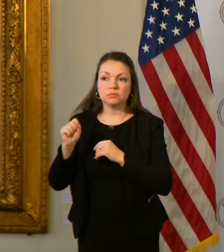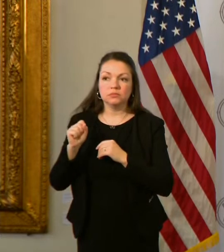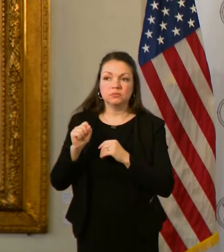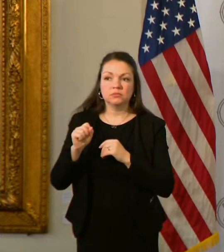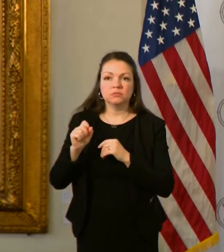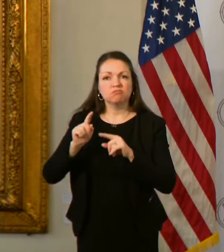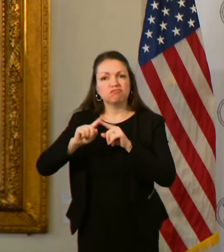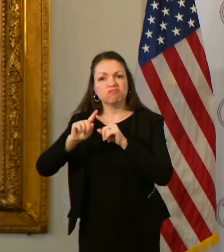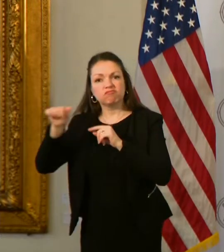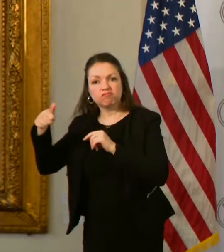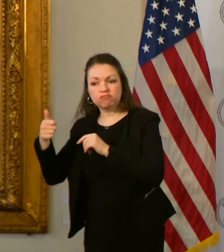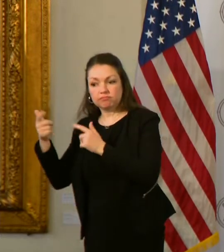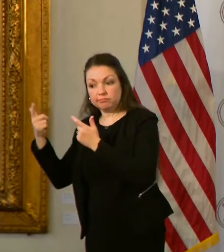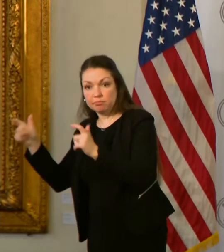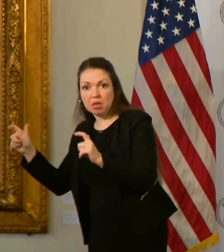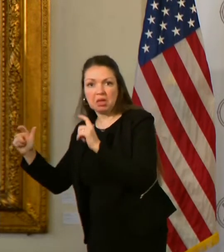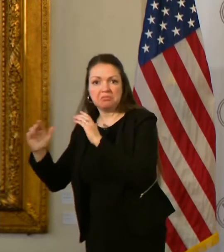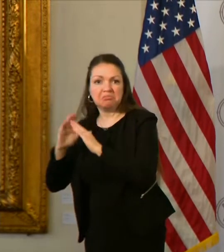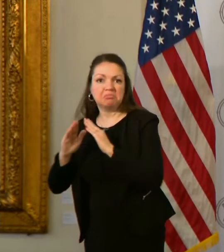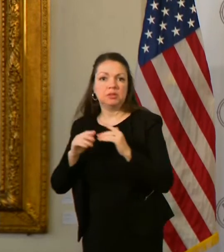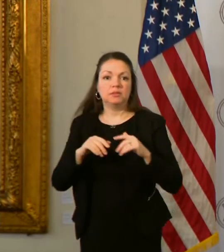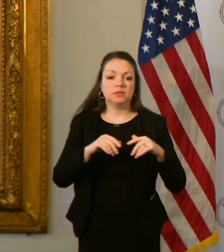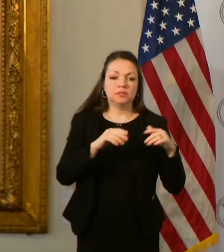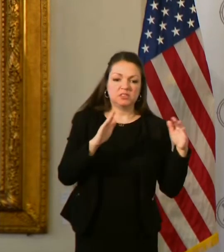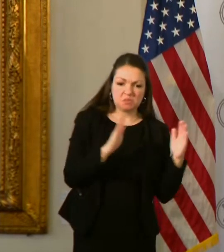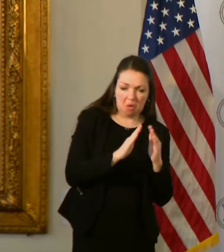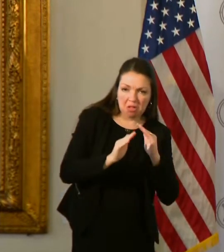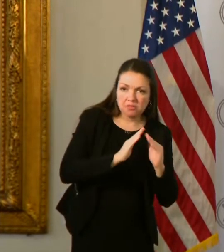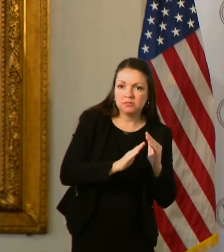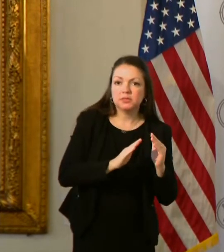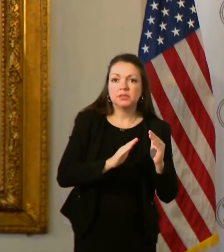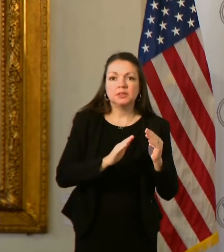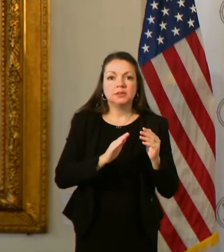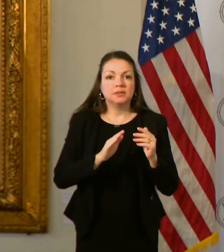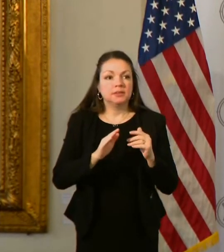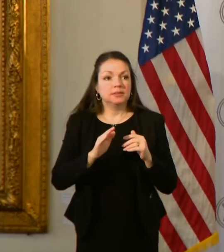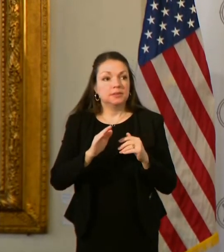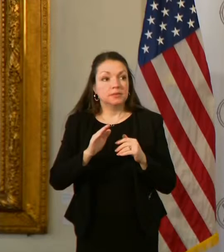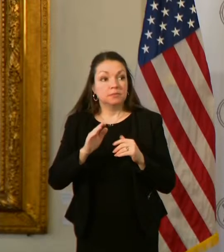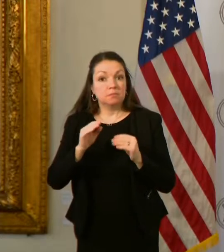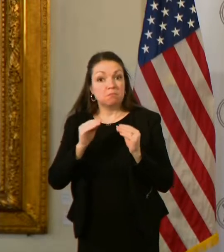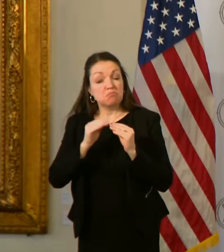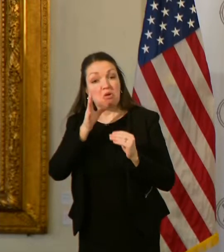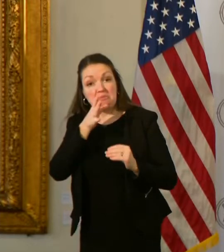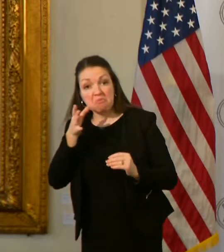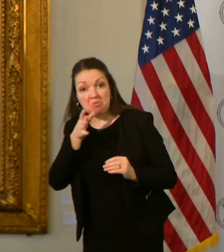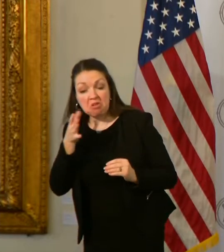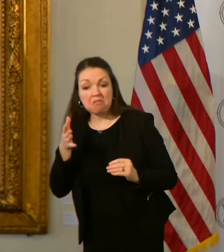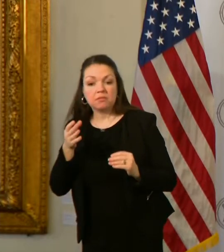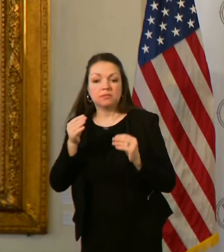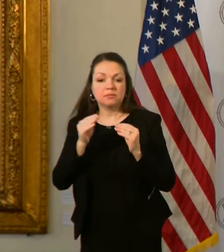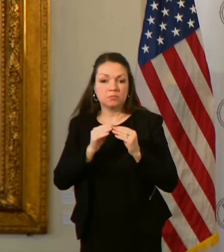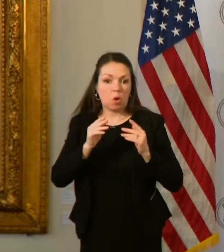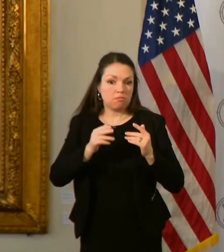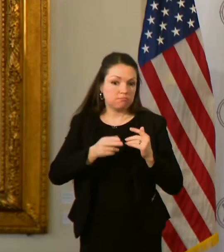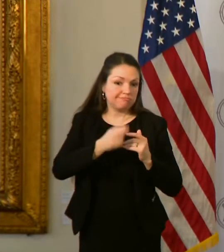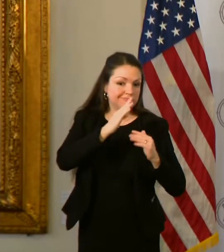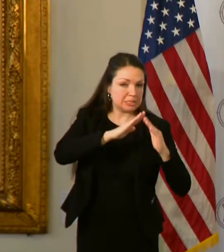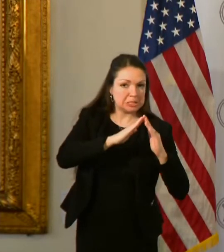places large and small. It is up in rural and urban areas.